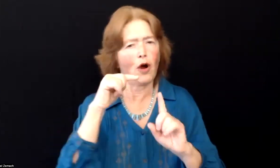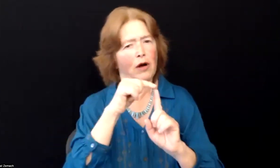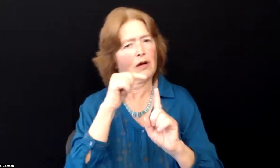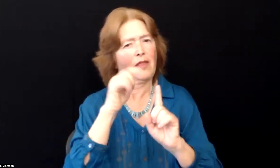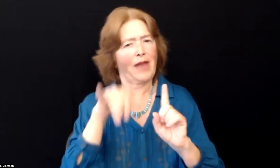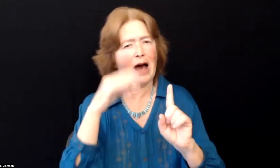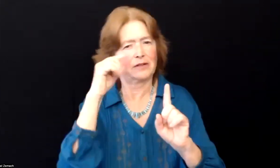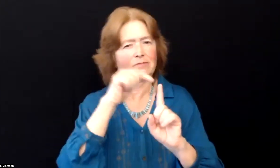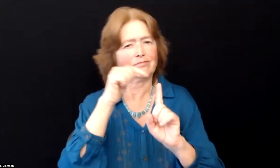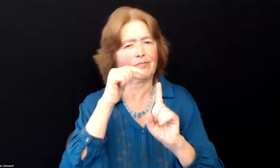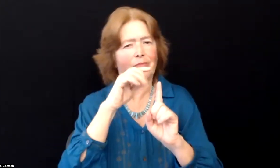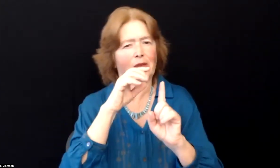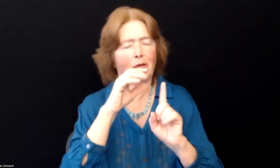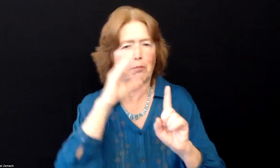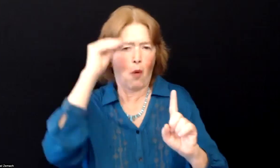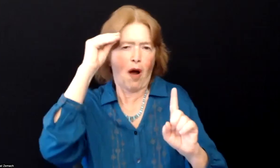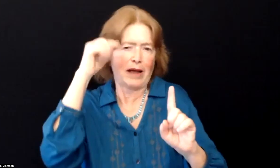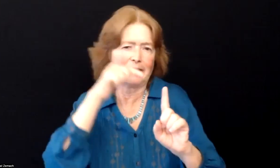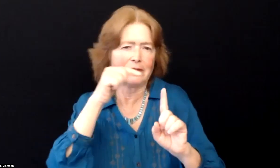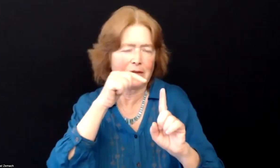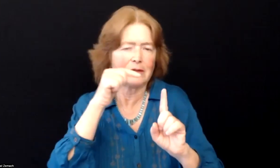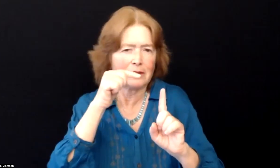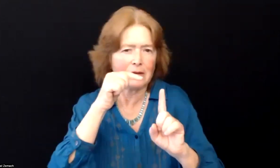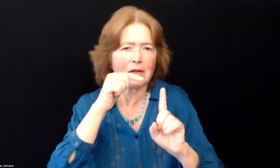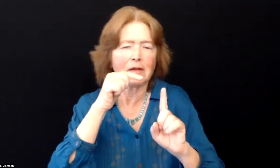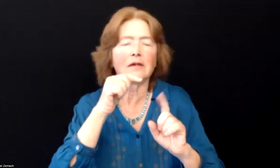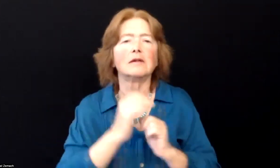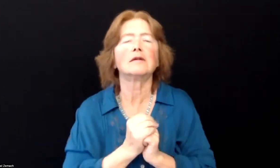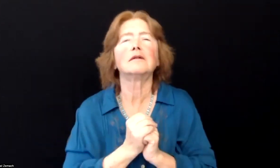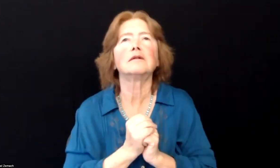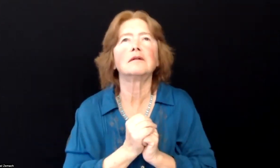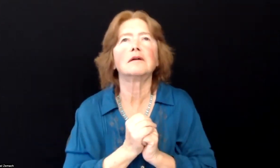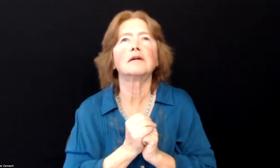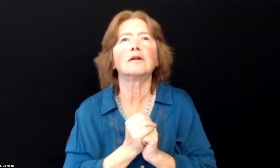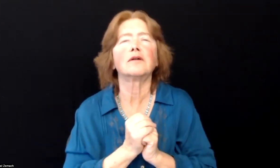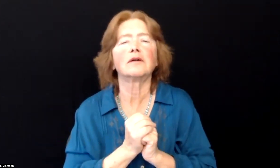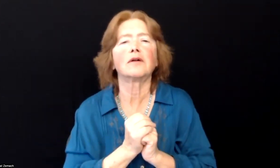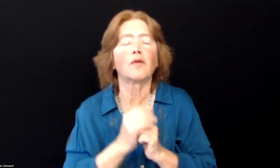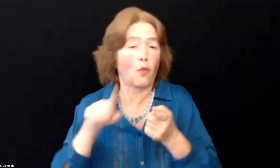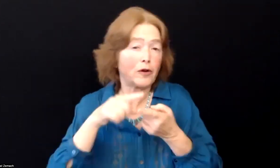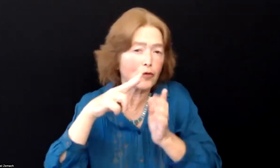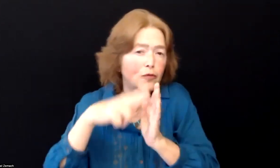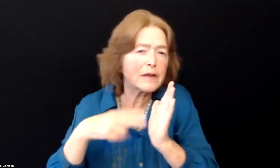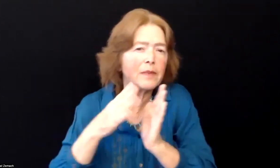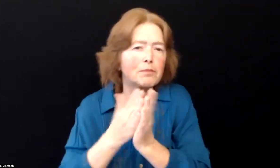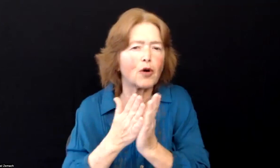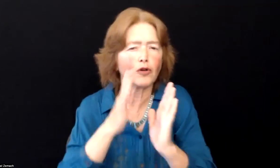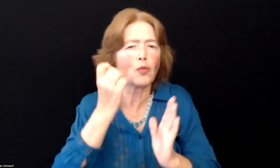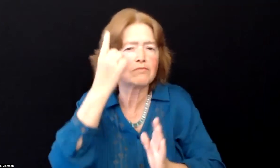were this student, this boy that I'm referring to in the book? And when you read the book, you'll